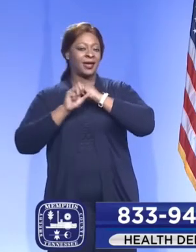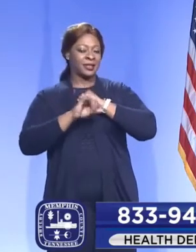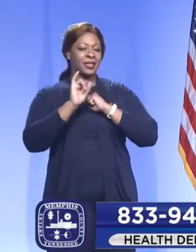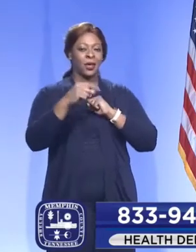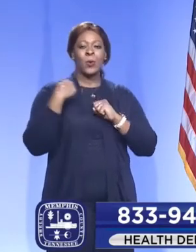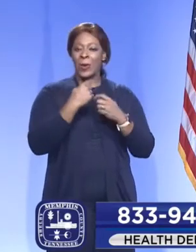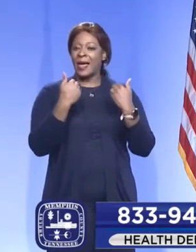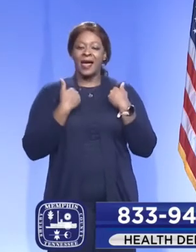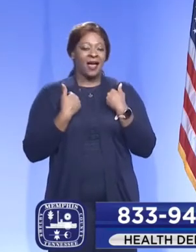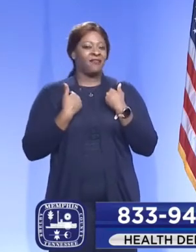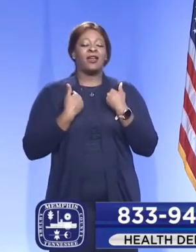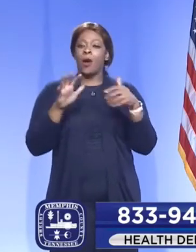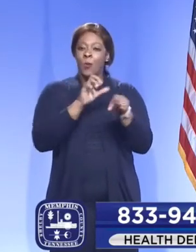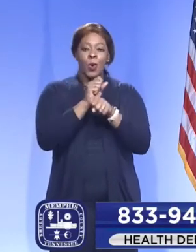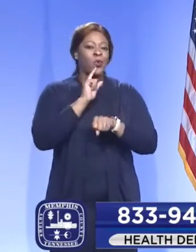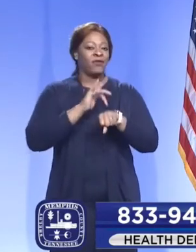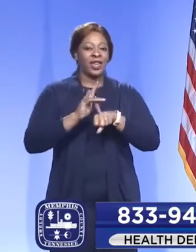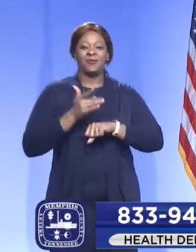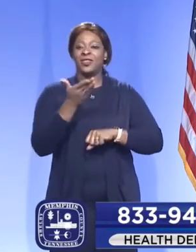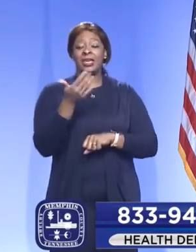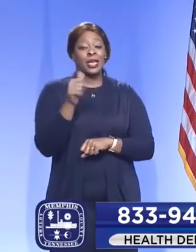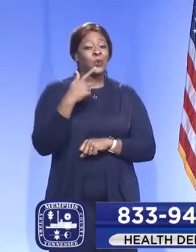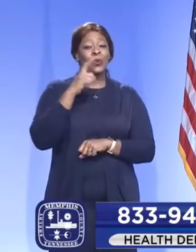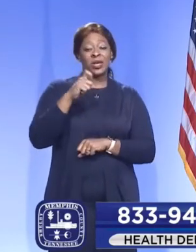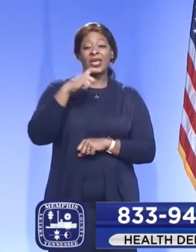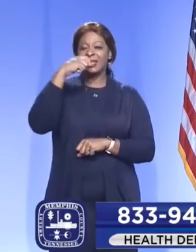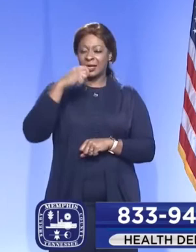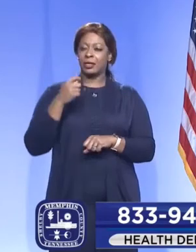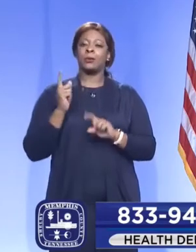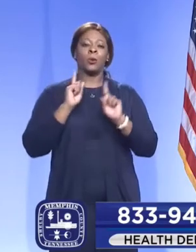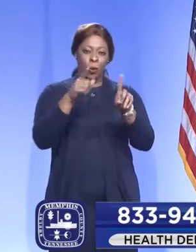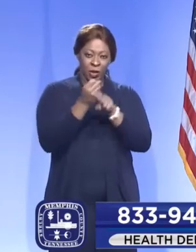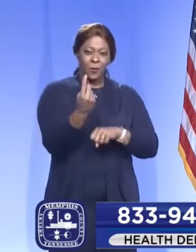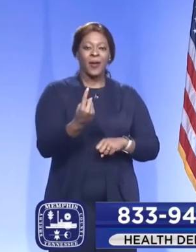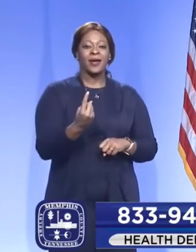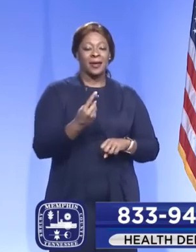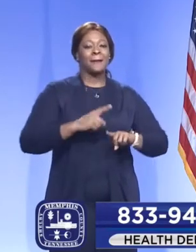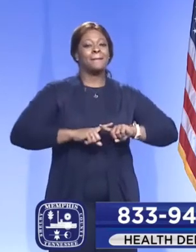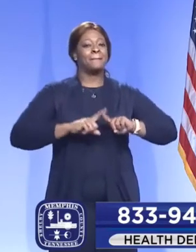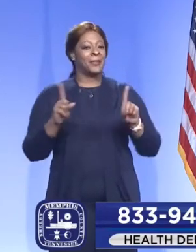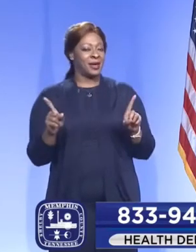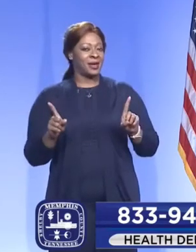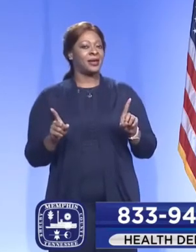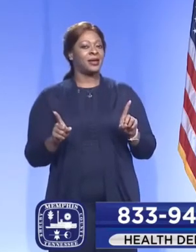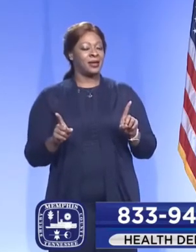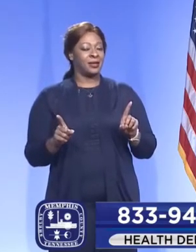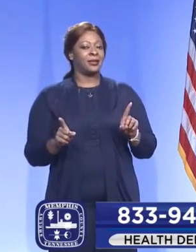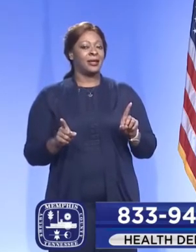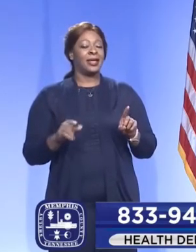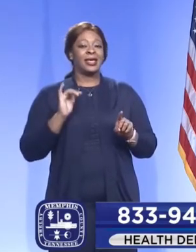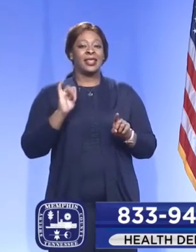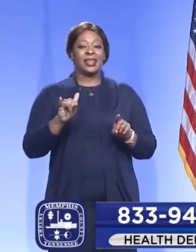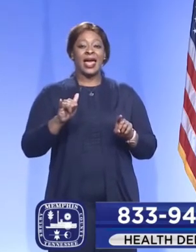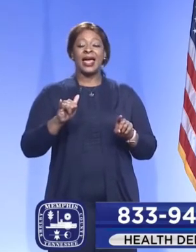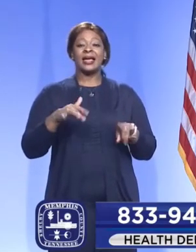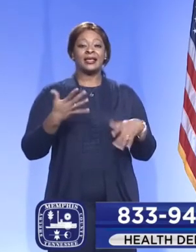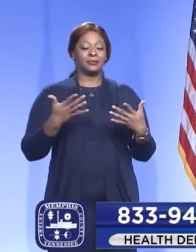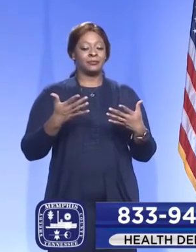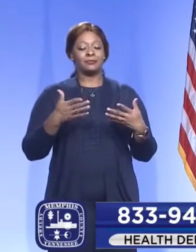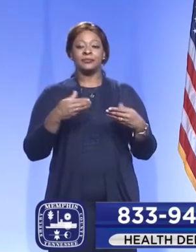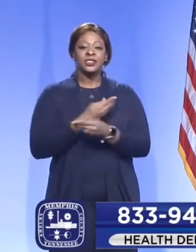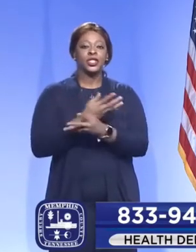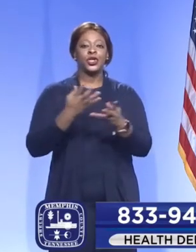in general, but we want to make sure that the investments that have been made and the work that's been put in place to create